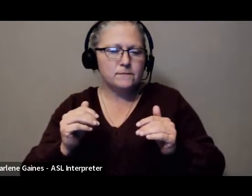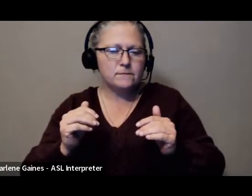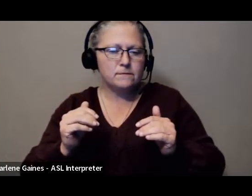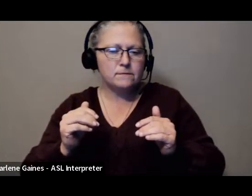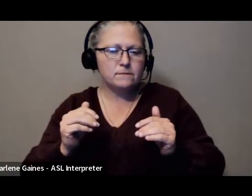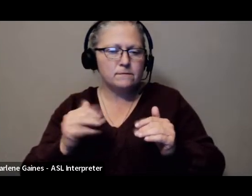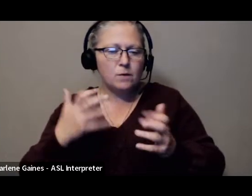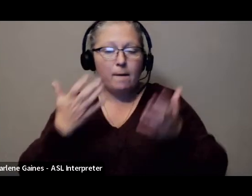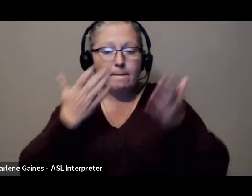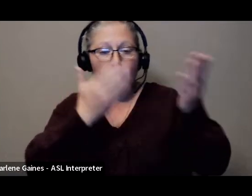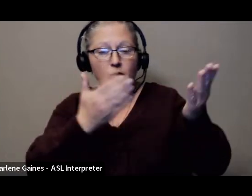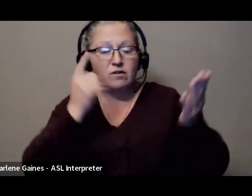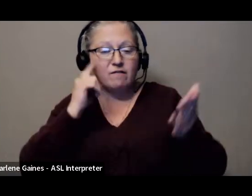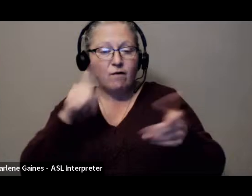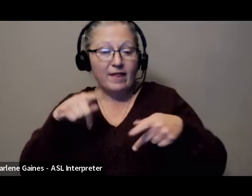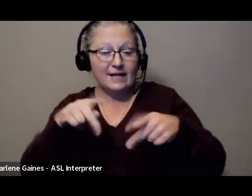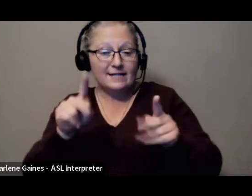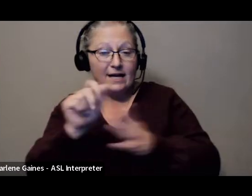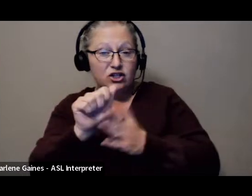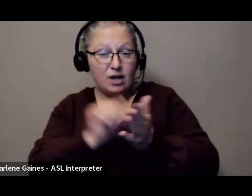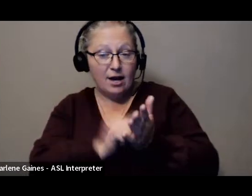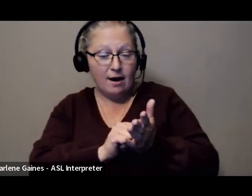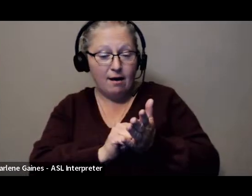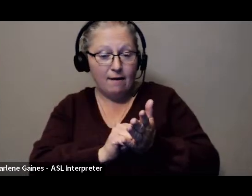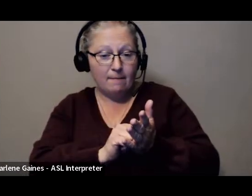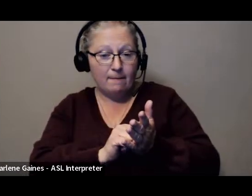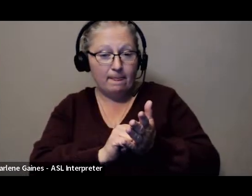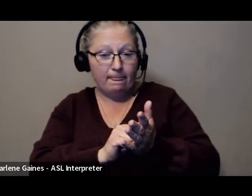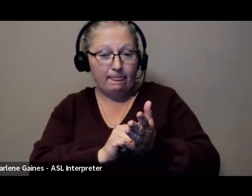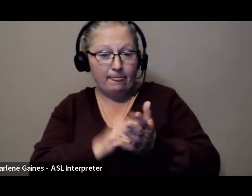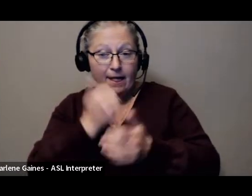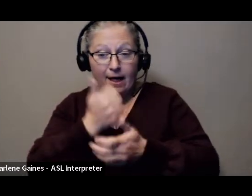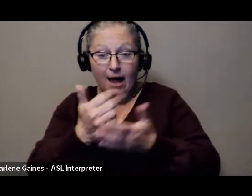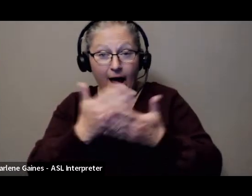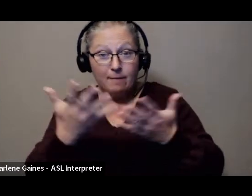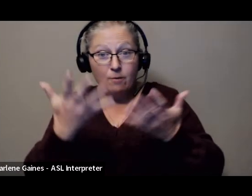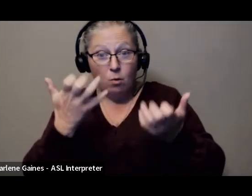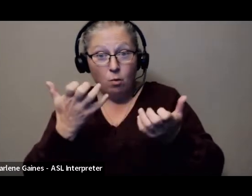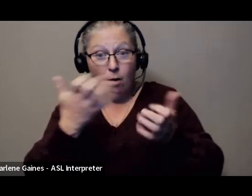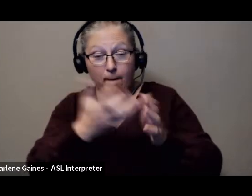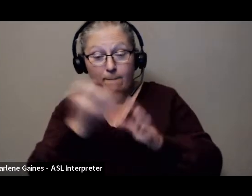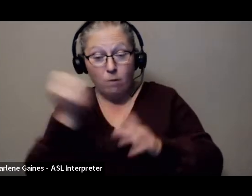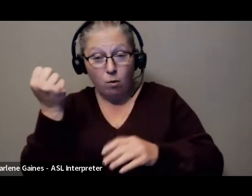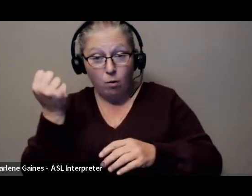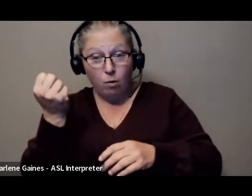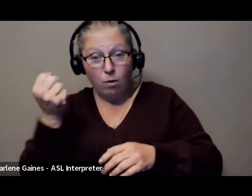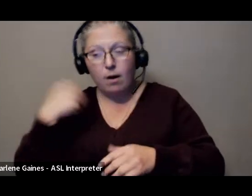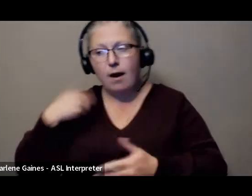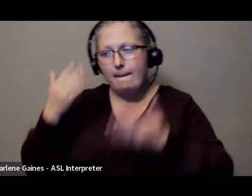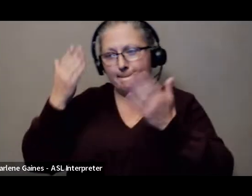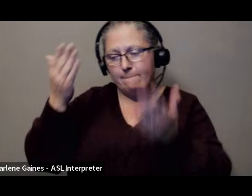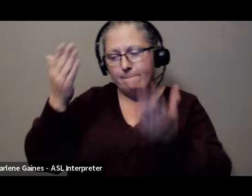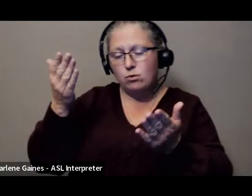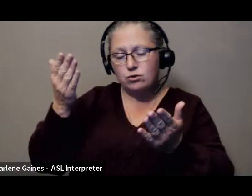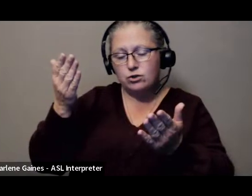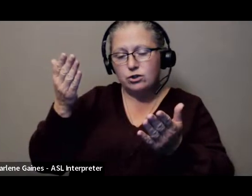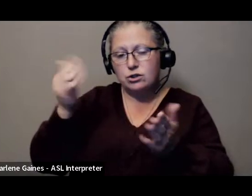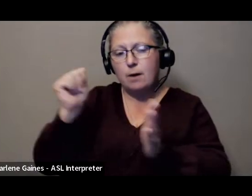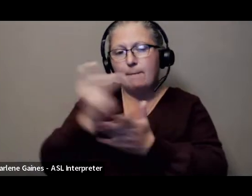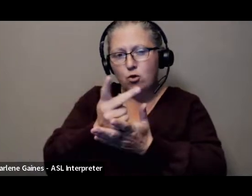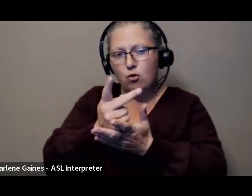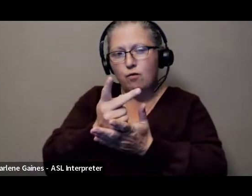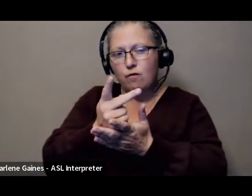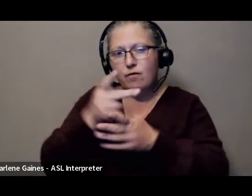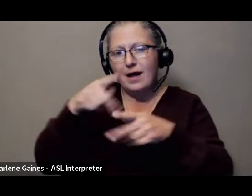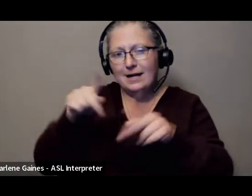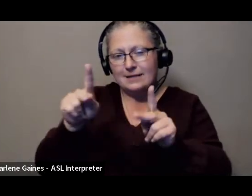receive a motion for the consent agenda. Are there any items that would like to be pulled? I make a motion to approve the consent